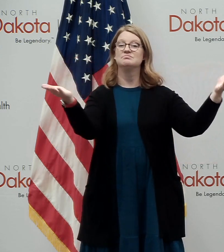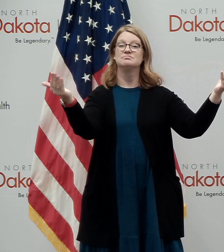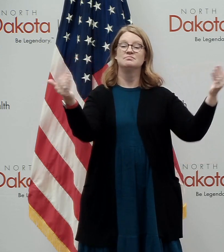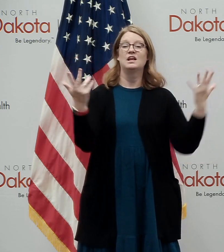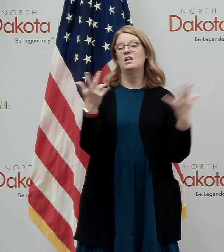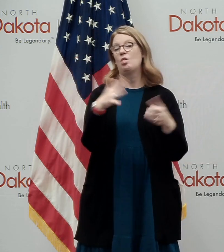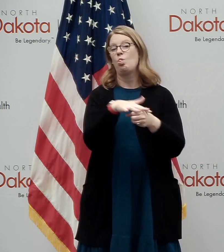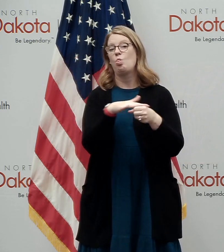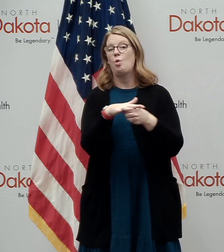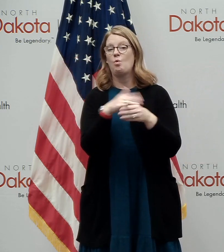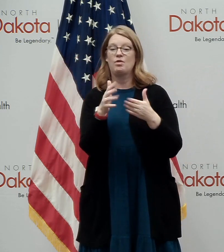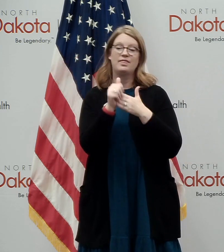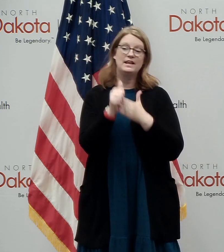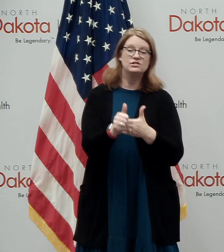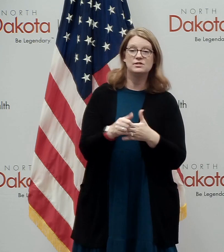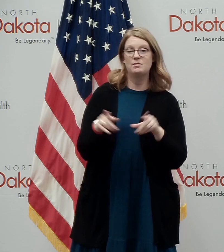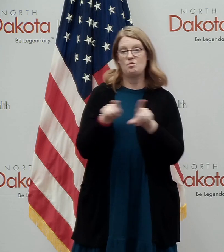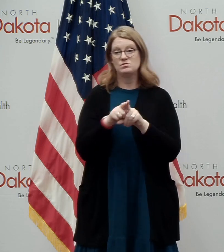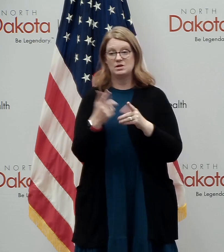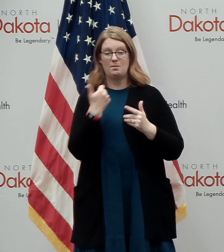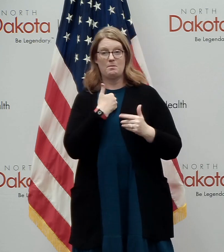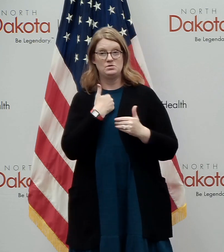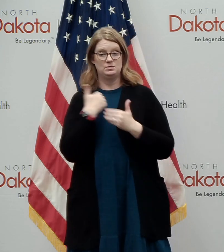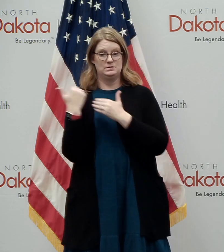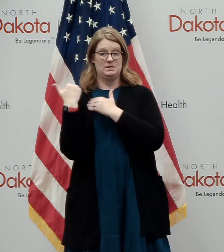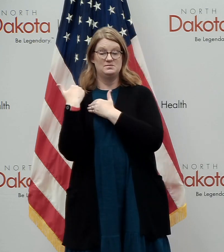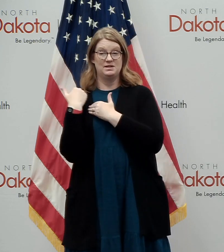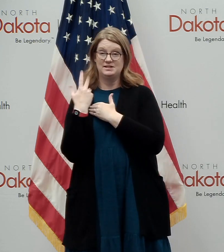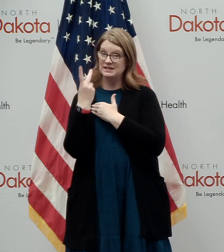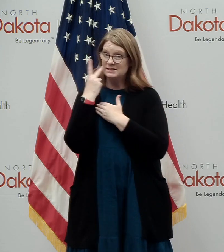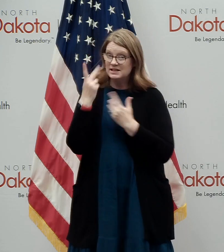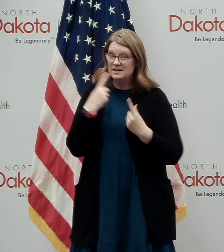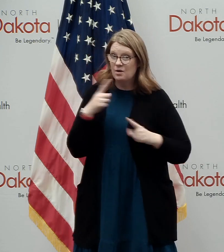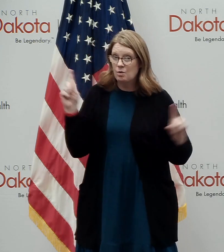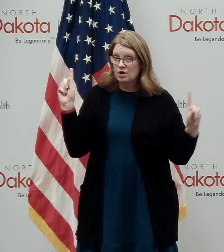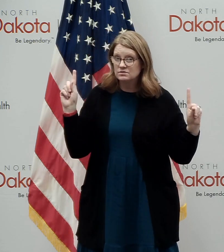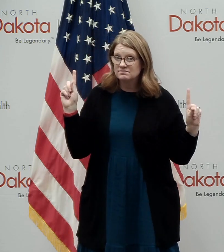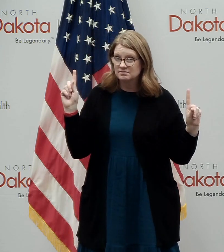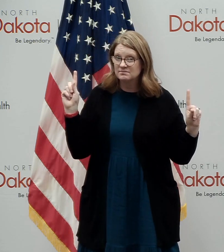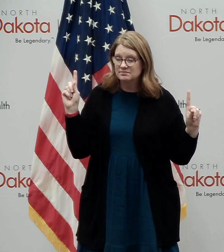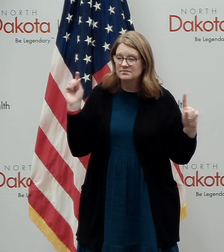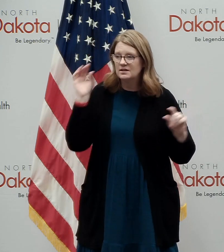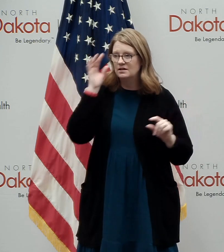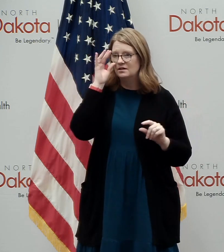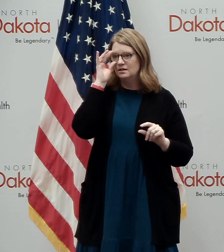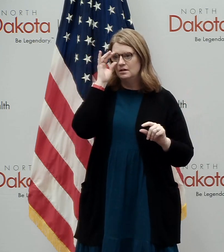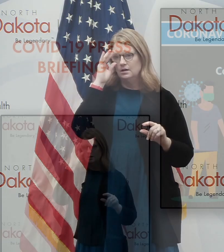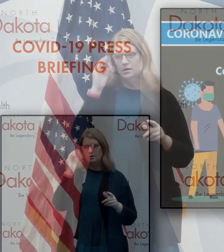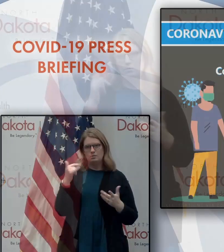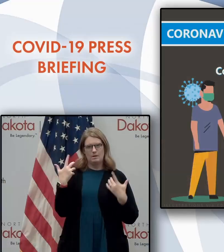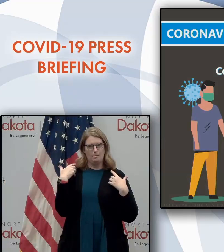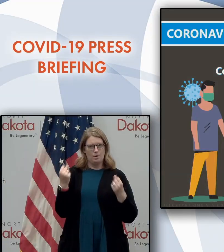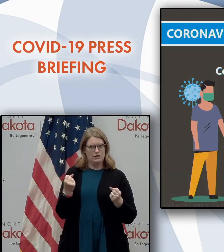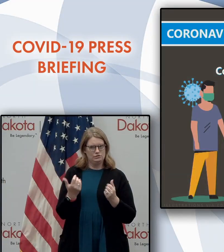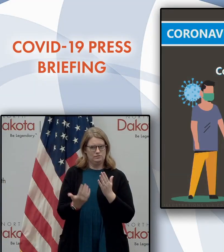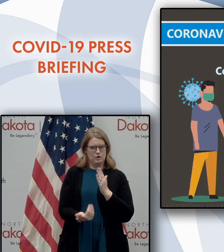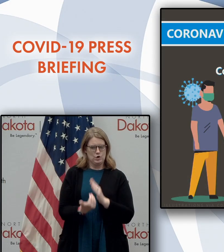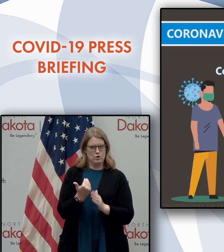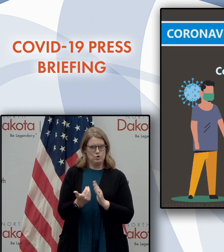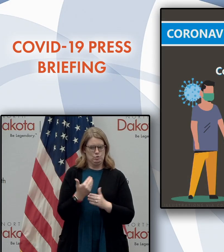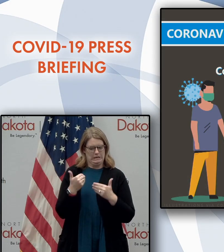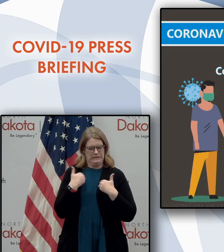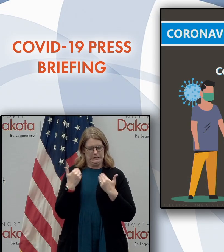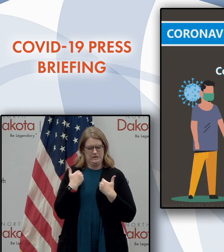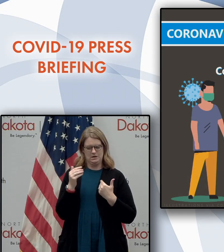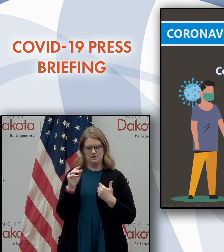for personal responsibility, and you can see it in the numbers where it works. We have a courageous new young